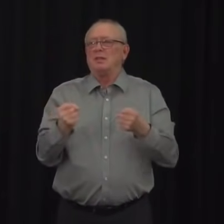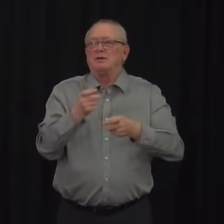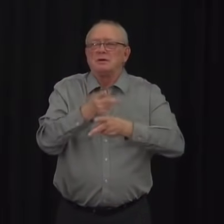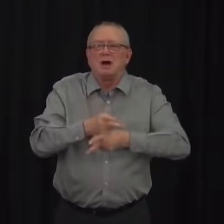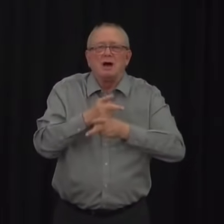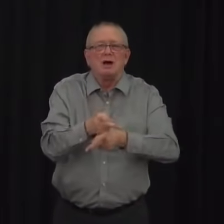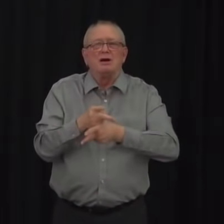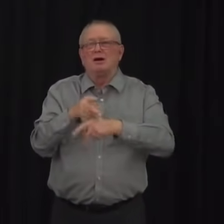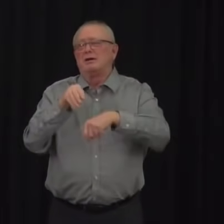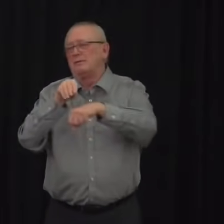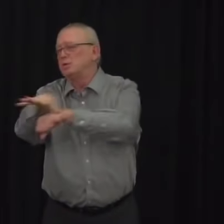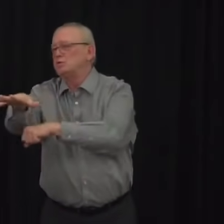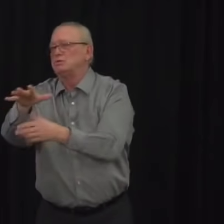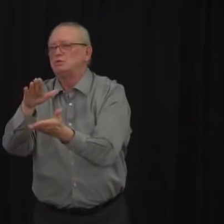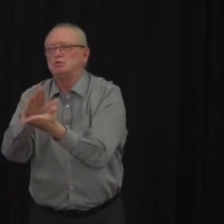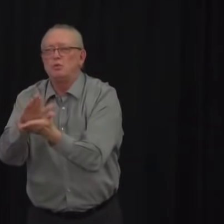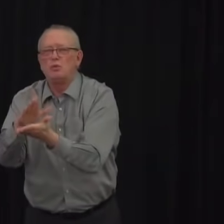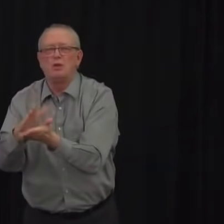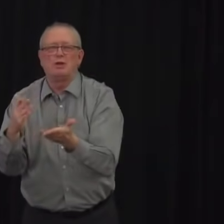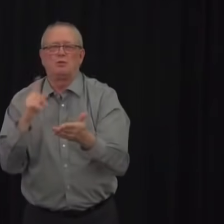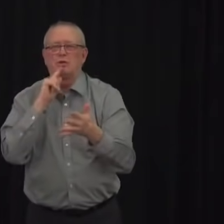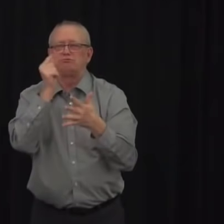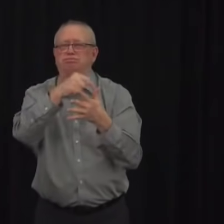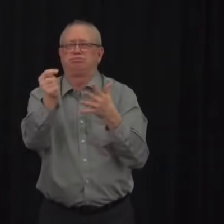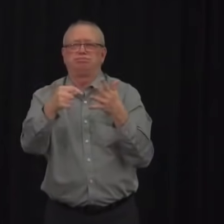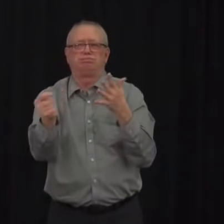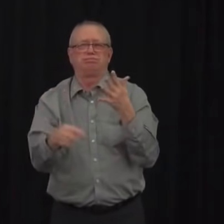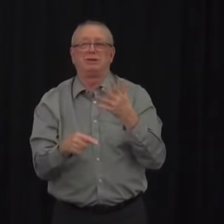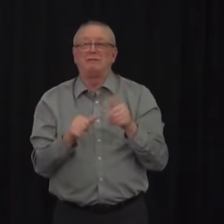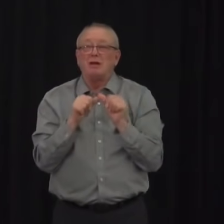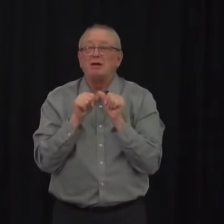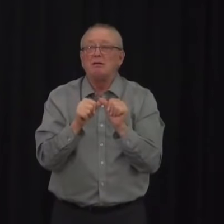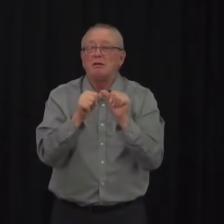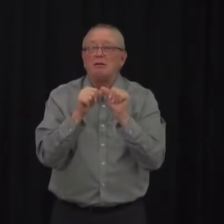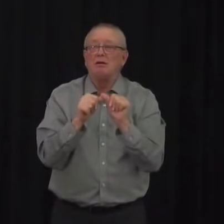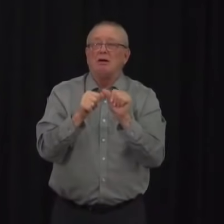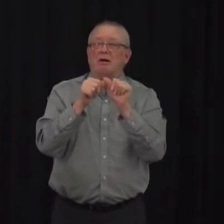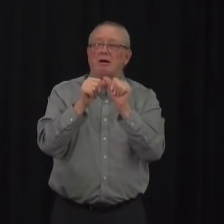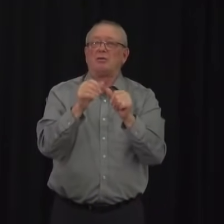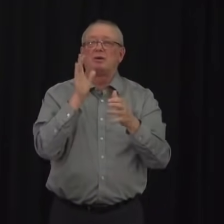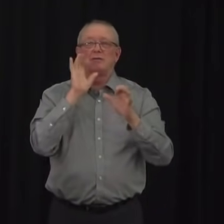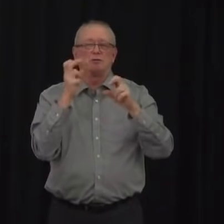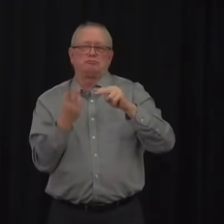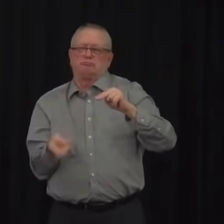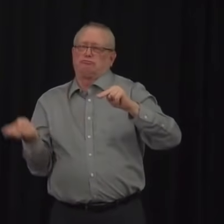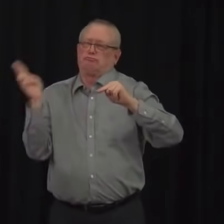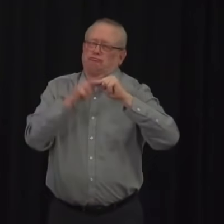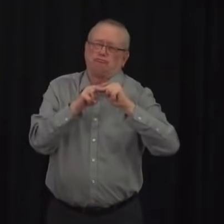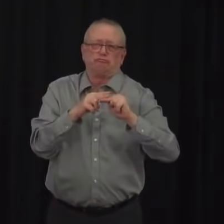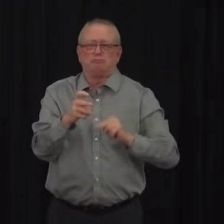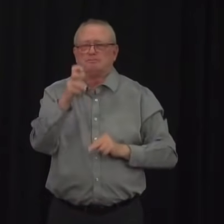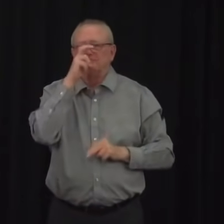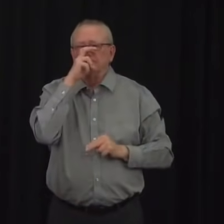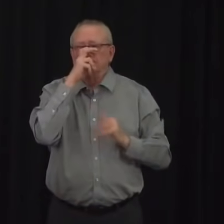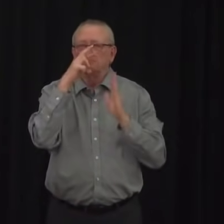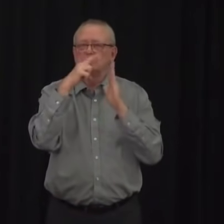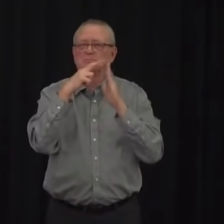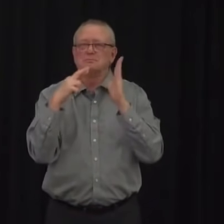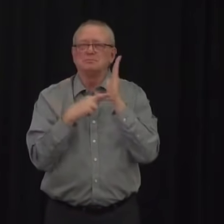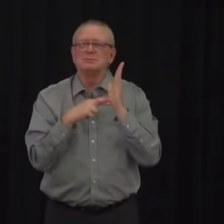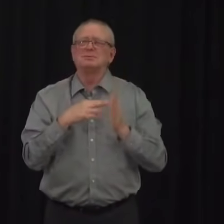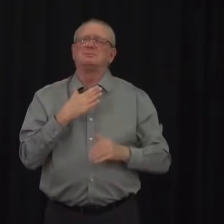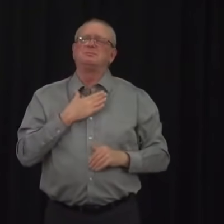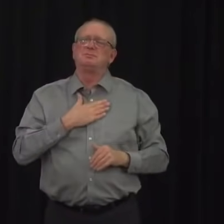measures than those we introduced last week. This weekend, I encourage everyone to abide by all public health